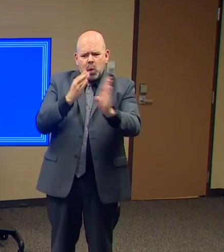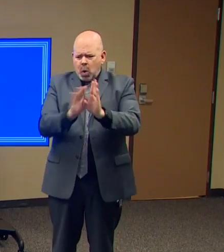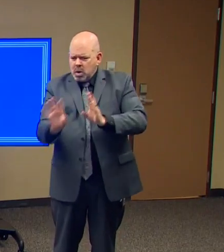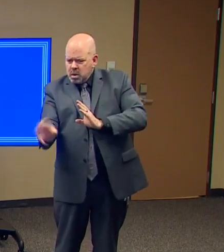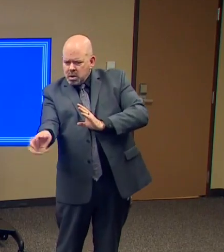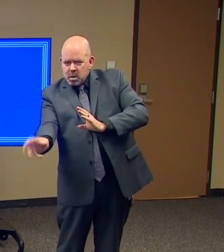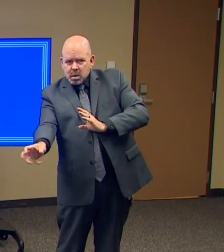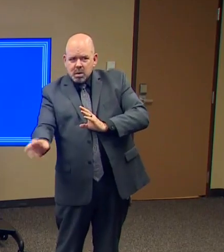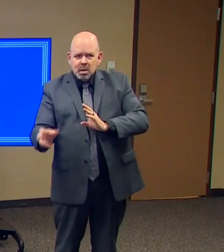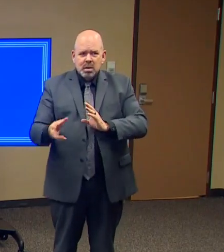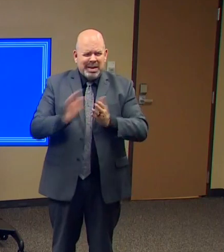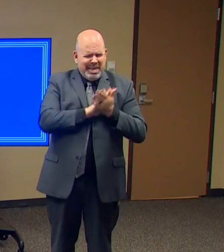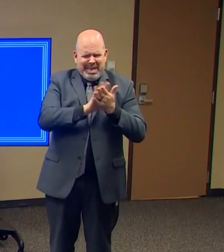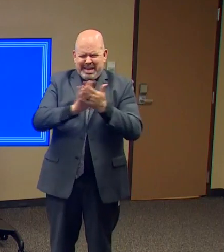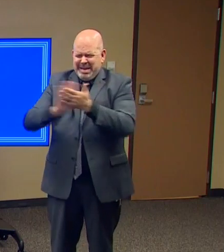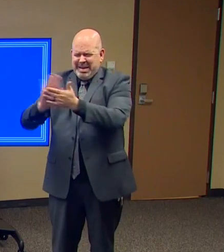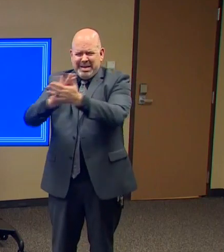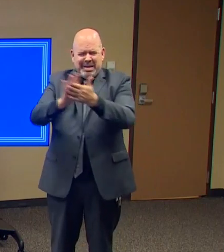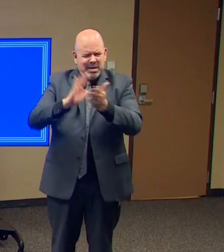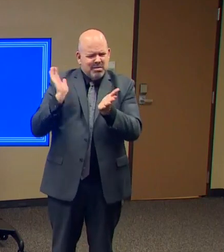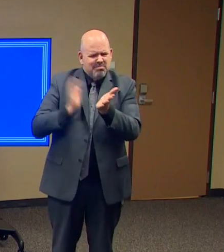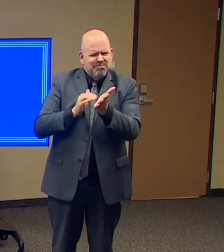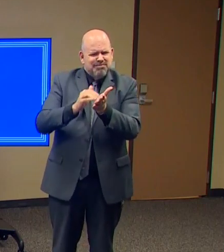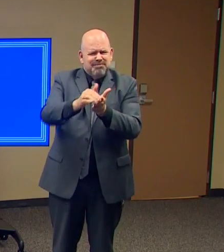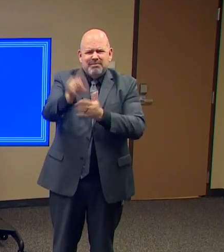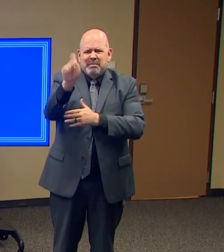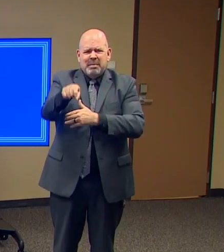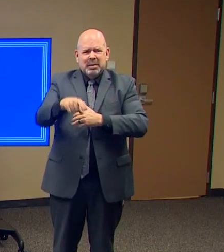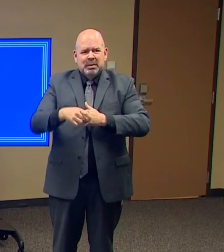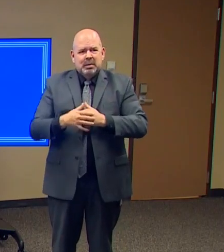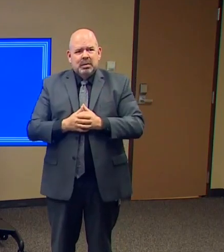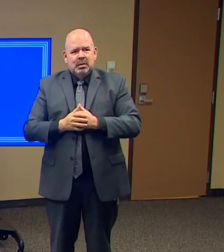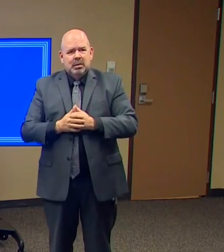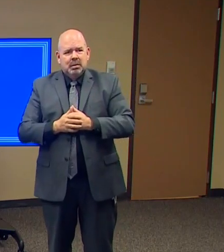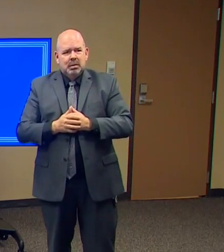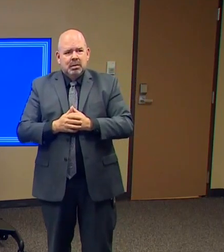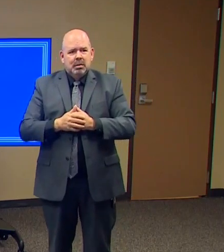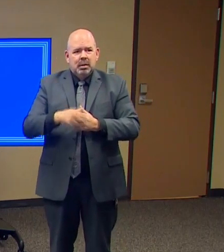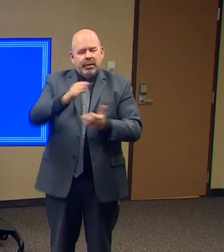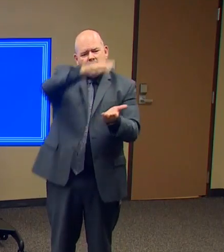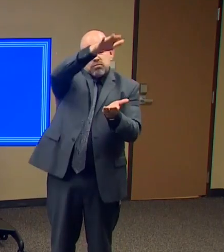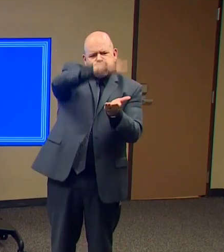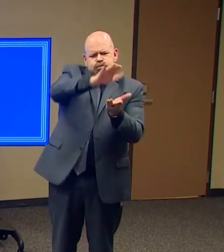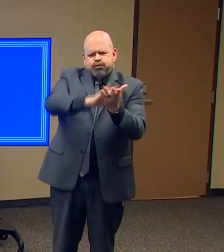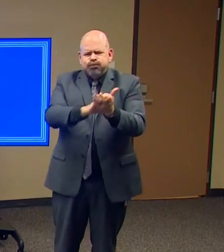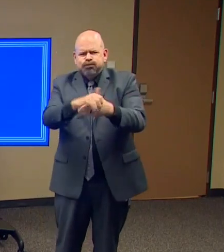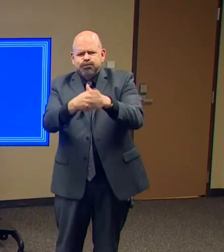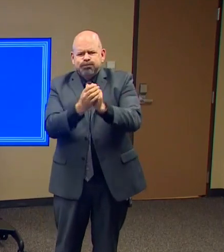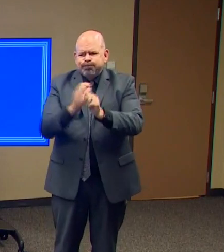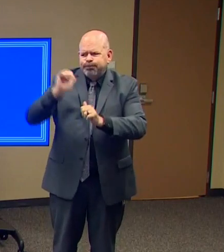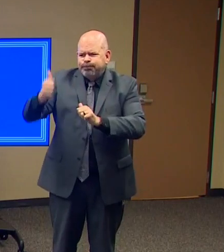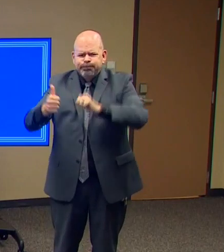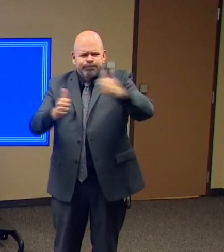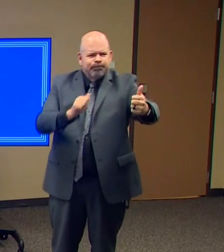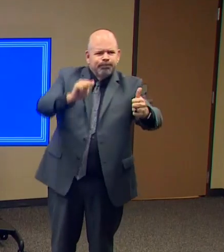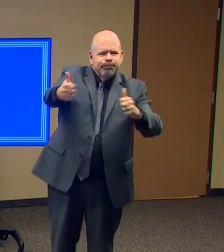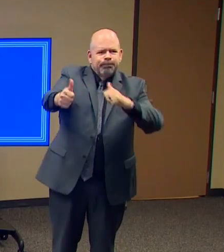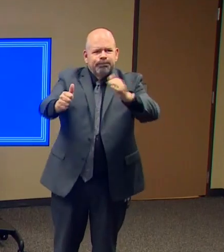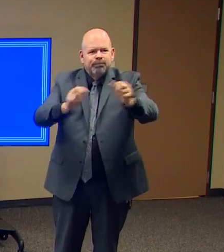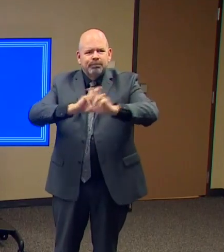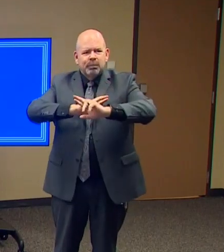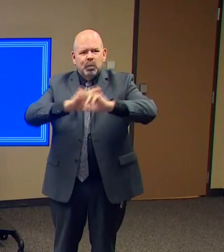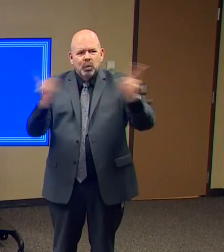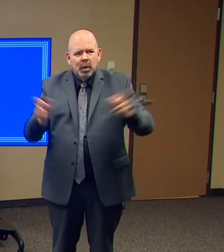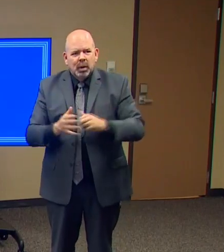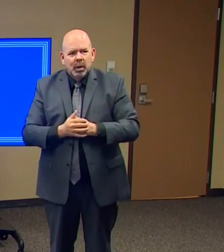delivery areas, and make hand sanitizer available everywhere. Place signs limiting the number of people in common areas